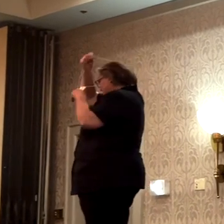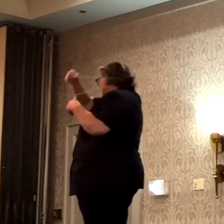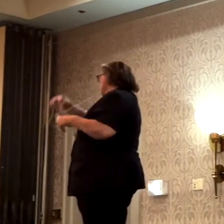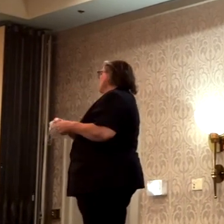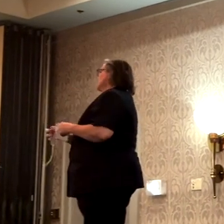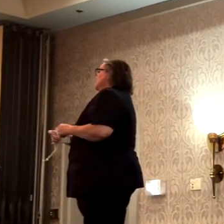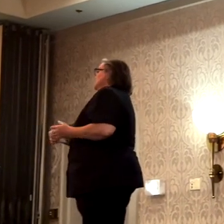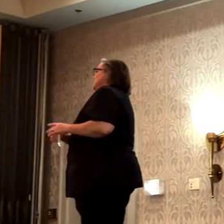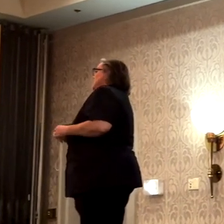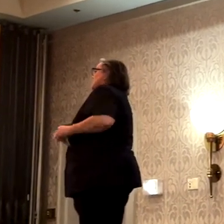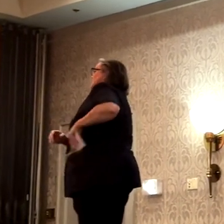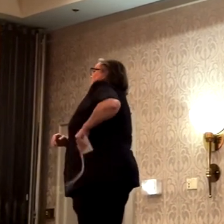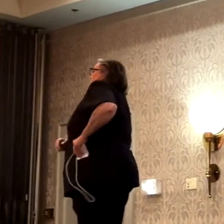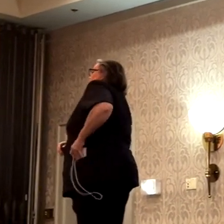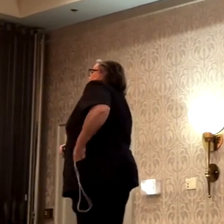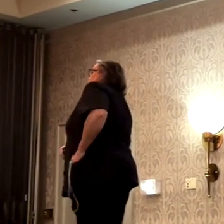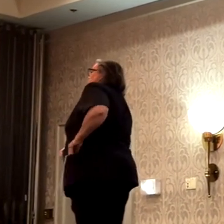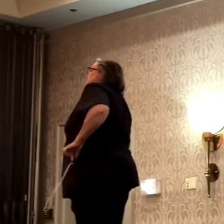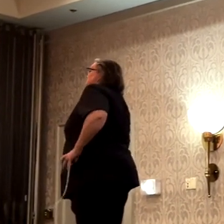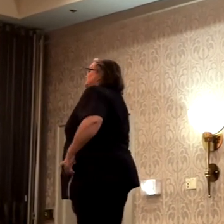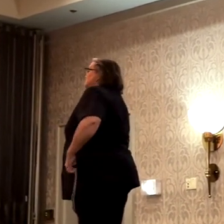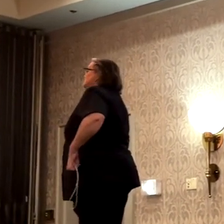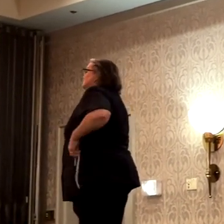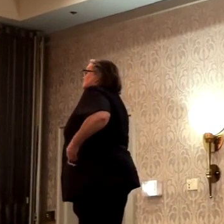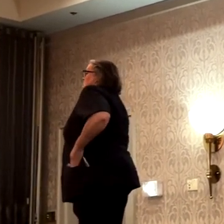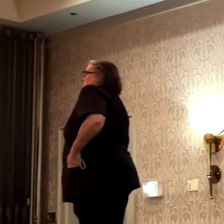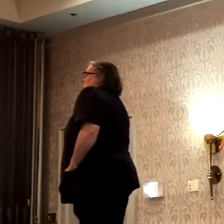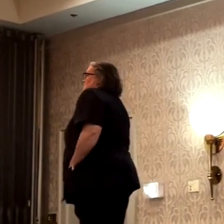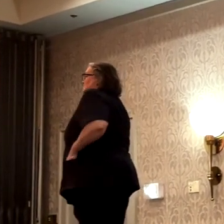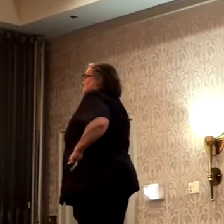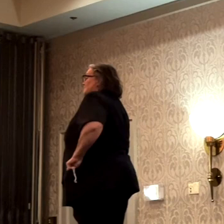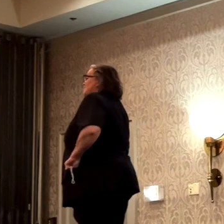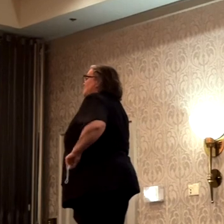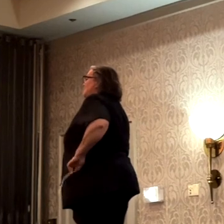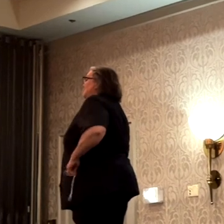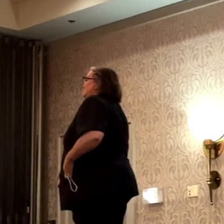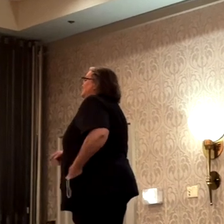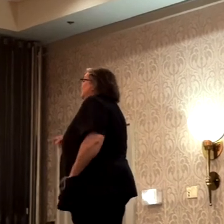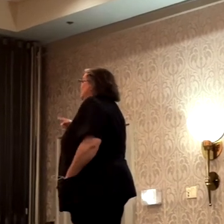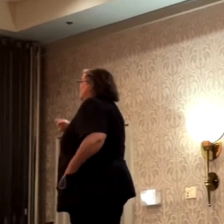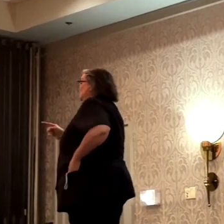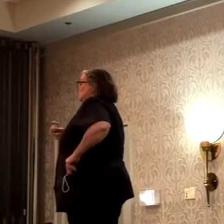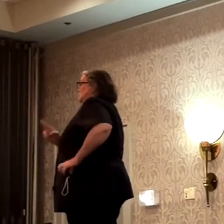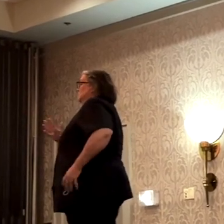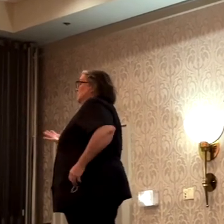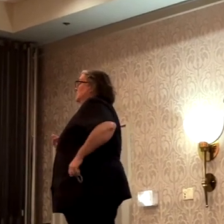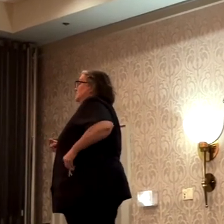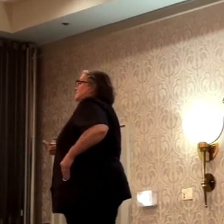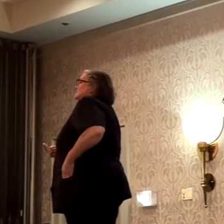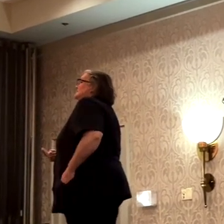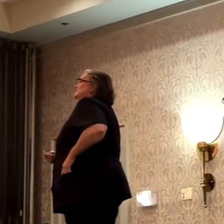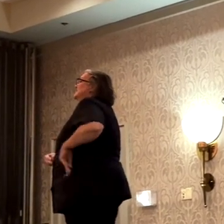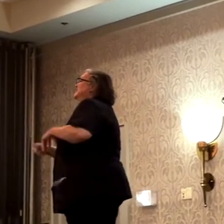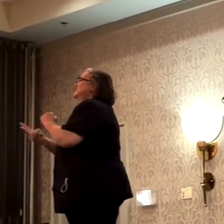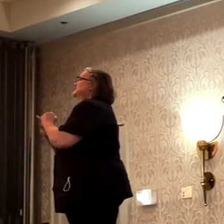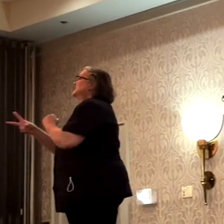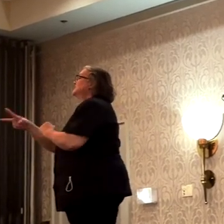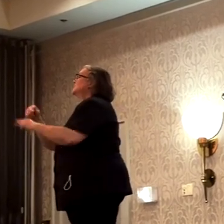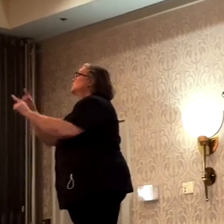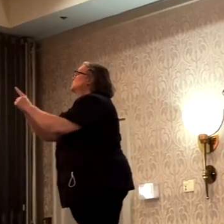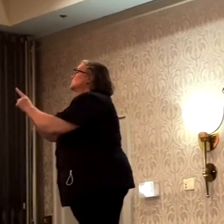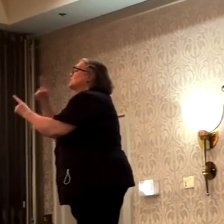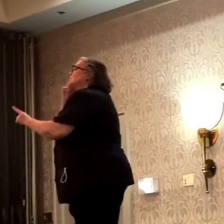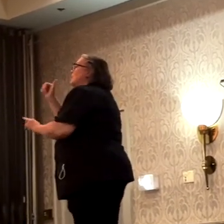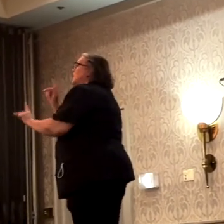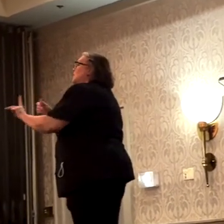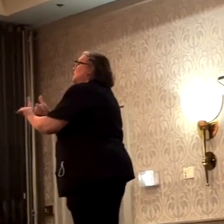and sometimes judges. Justice Vogel's response was, save those terms of endearment for someone